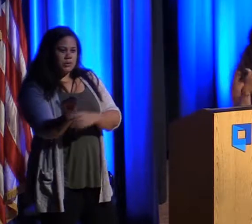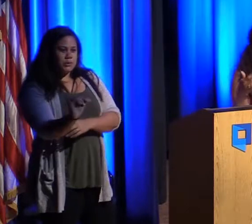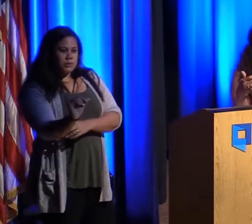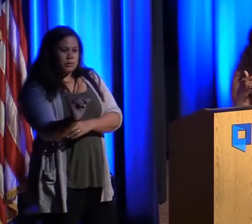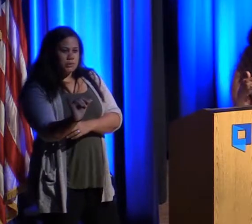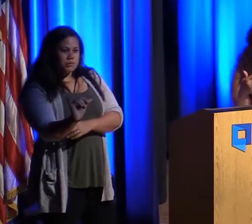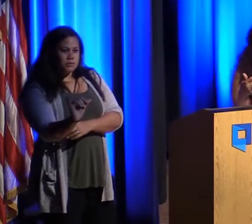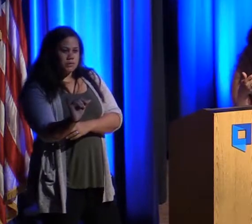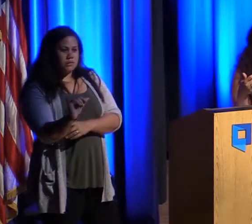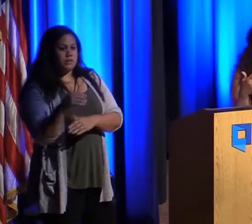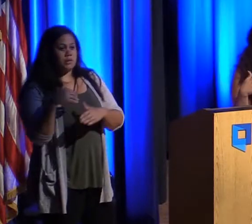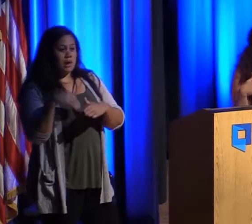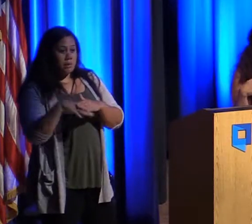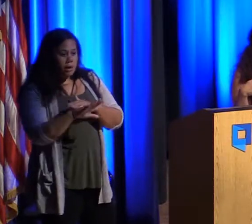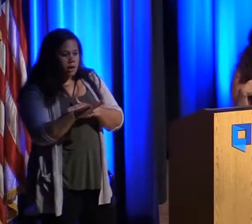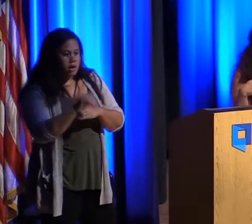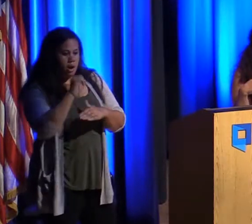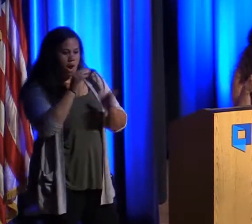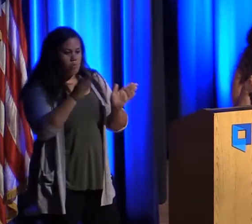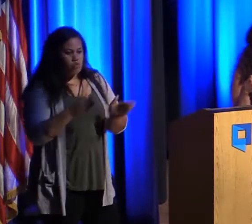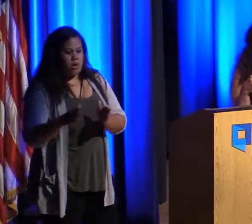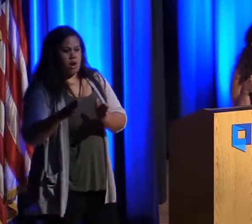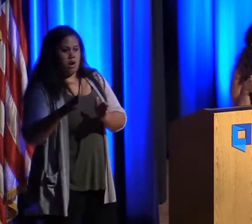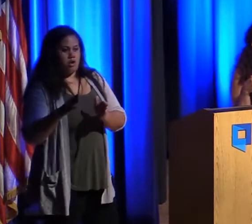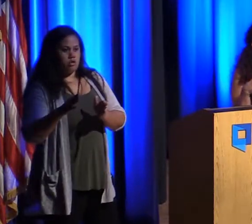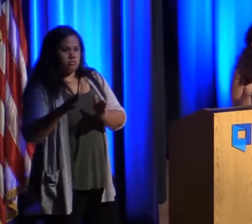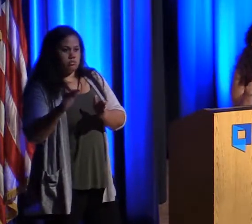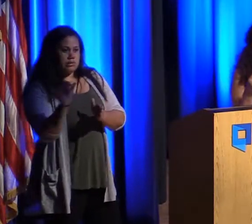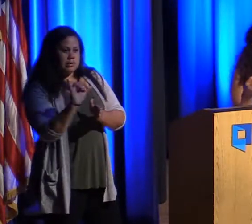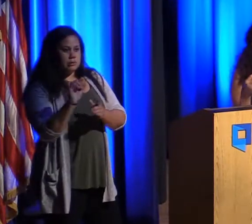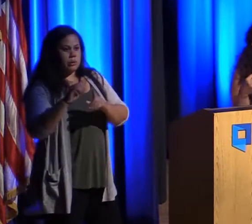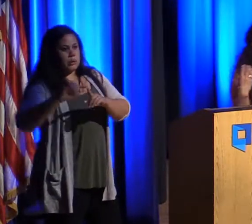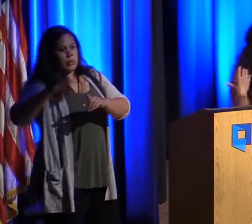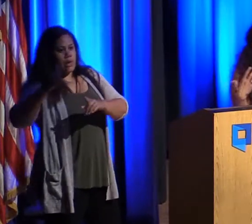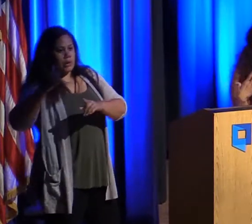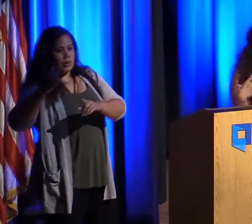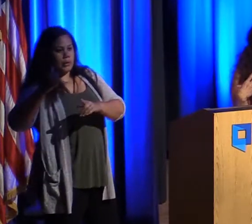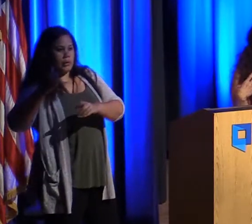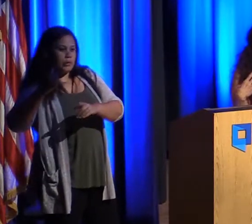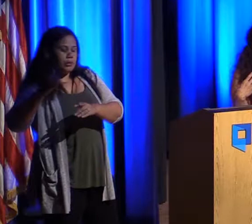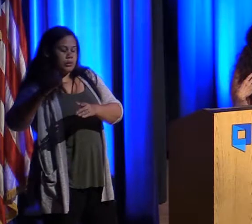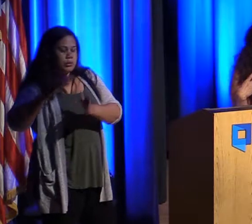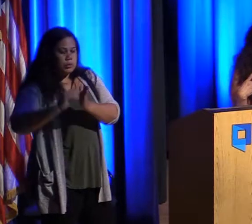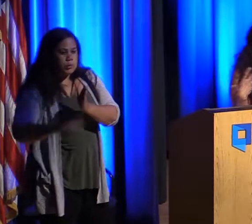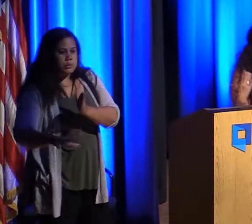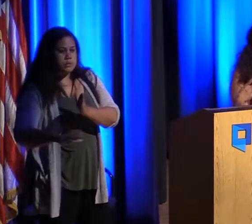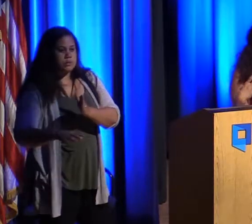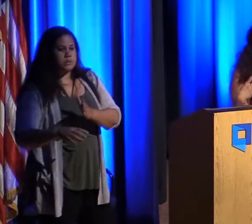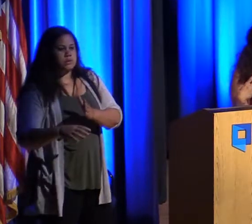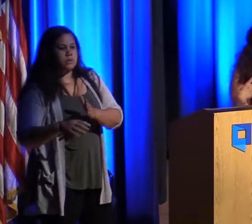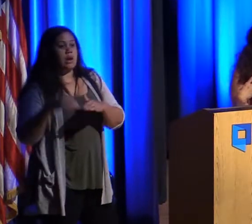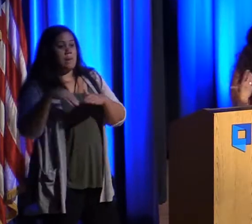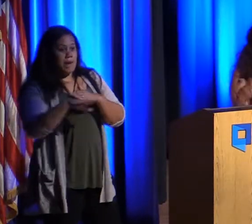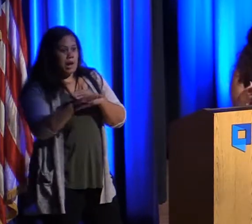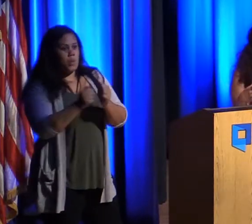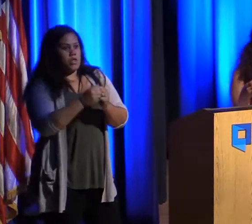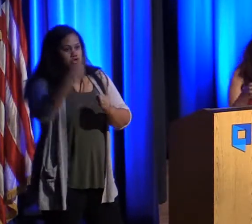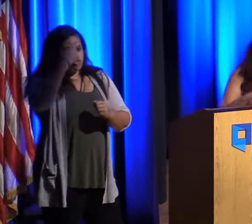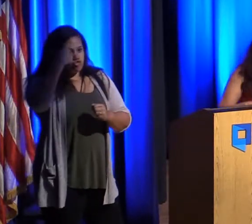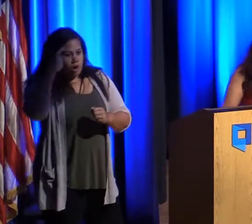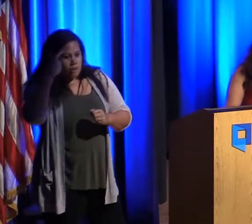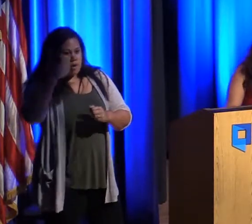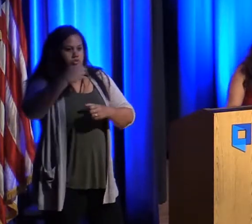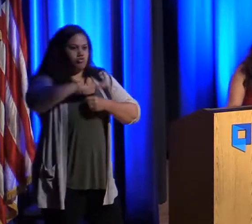who may not be as prepared as others or who may be bringing sort of trauma or other stress into